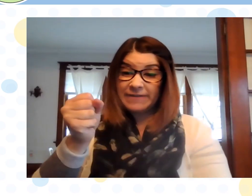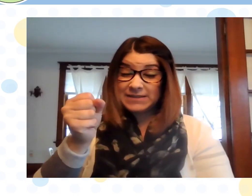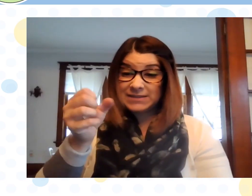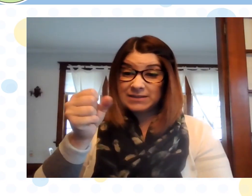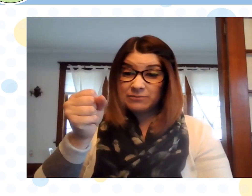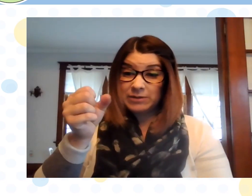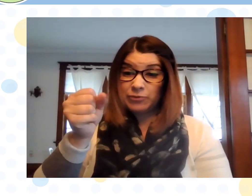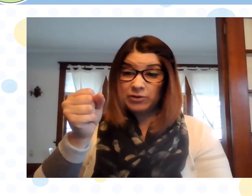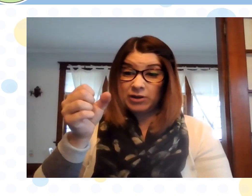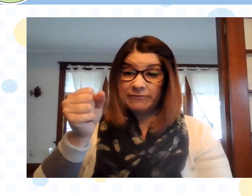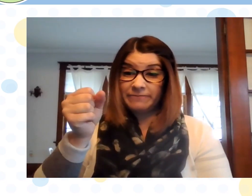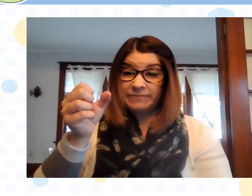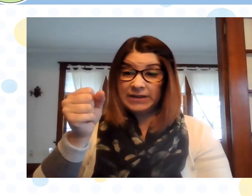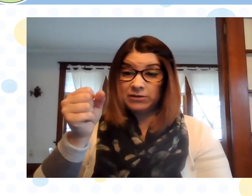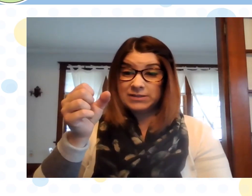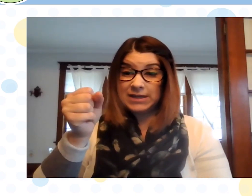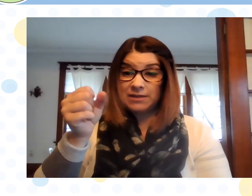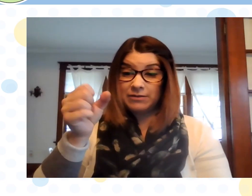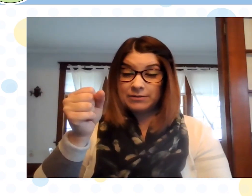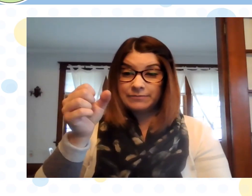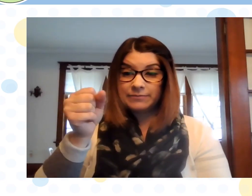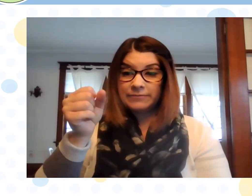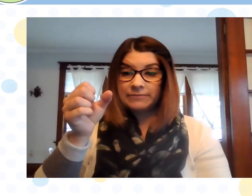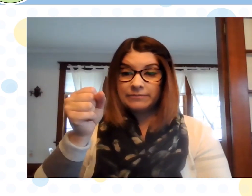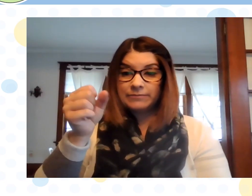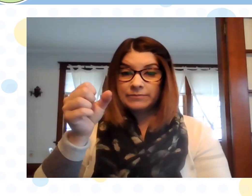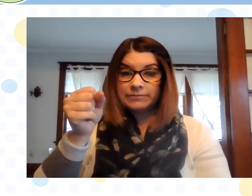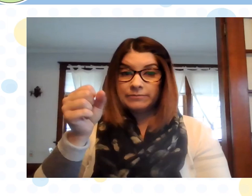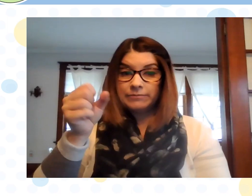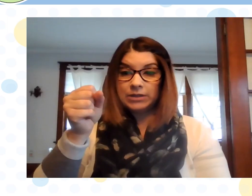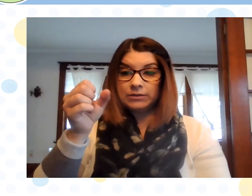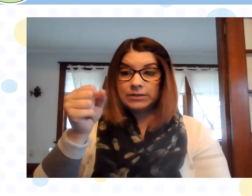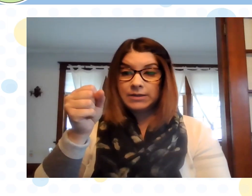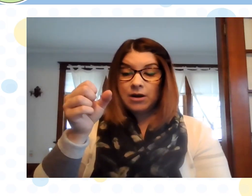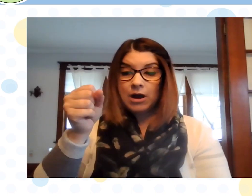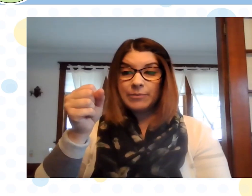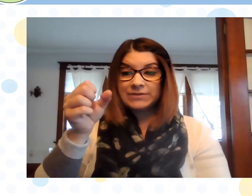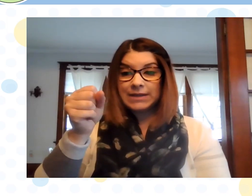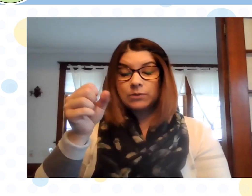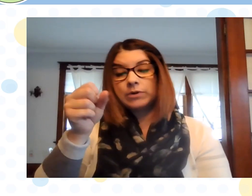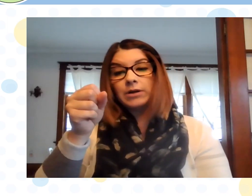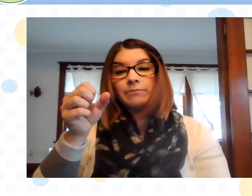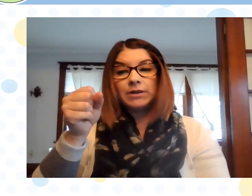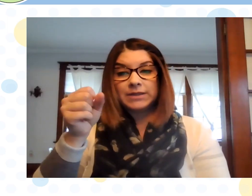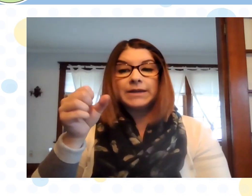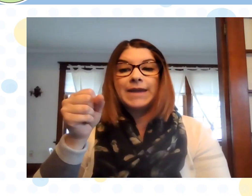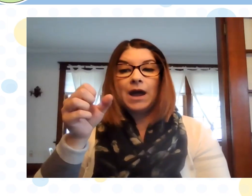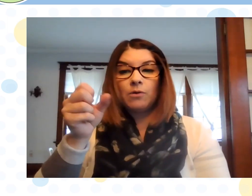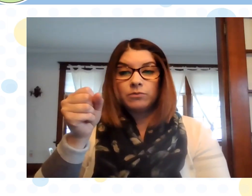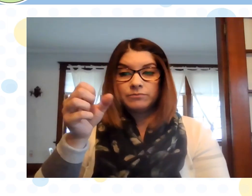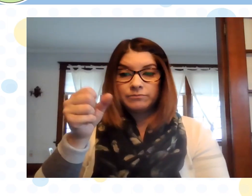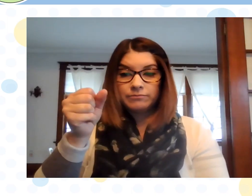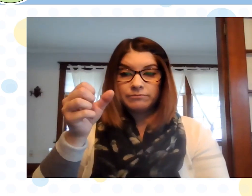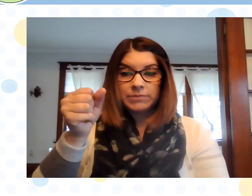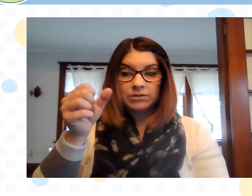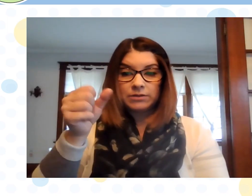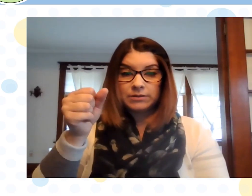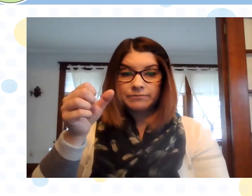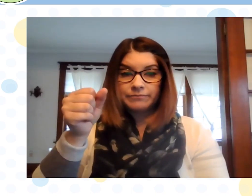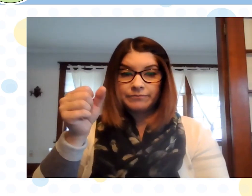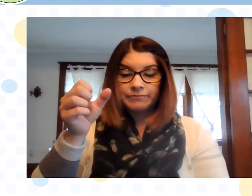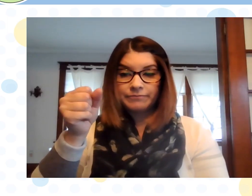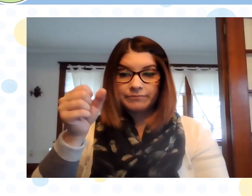a fist. We pull our fingers together. Milk. Almost like we're milking a cow. Milk.